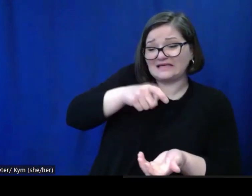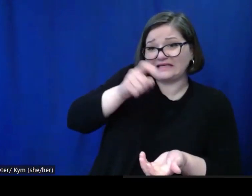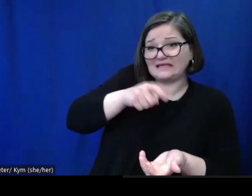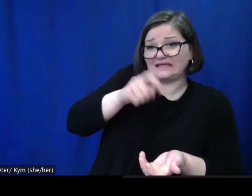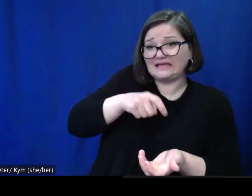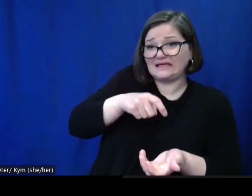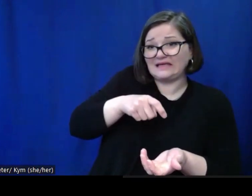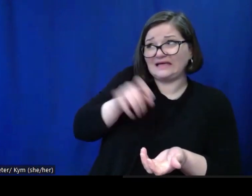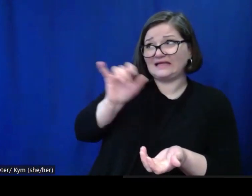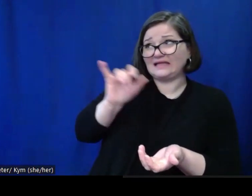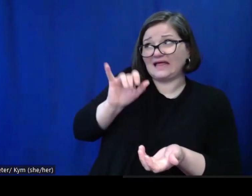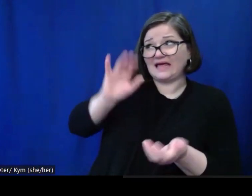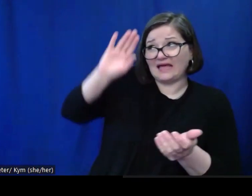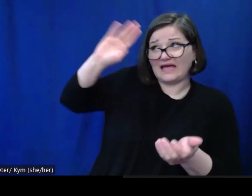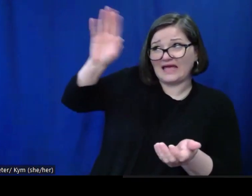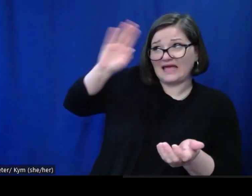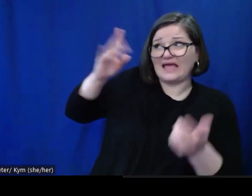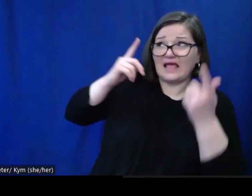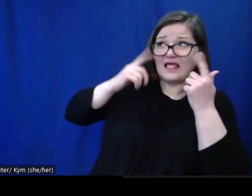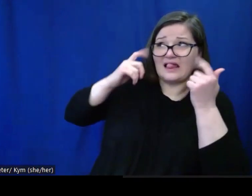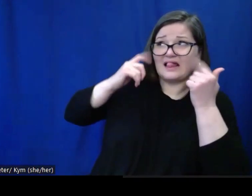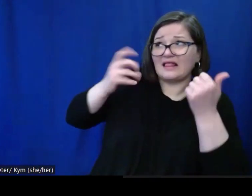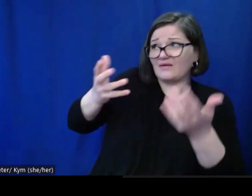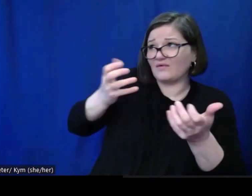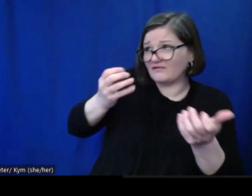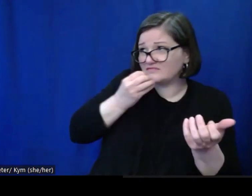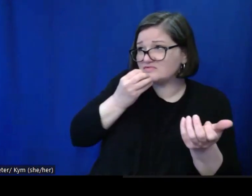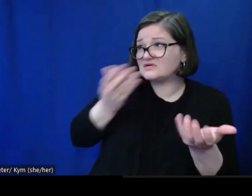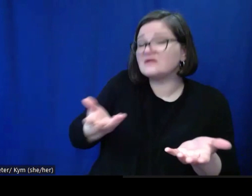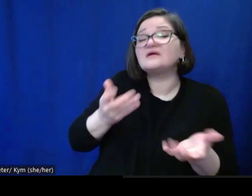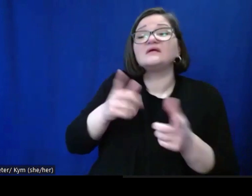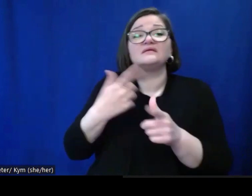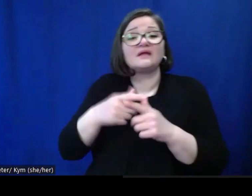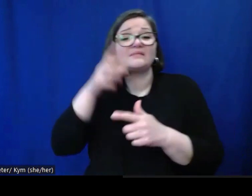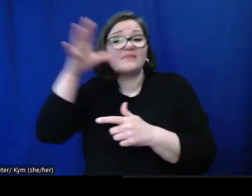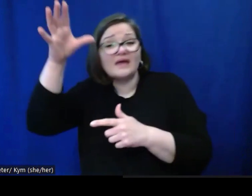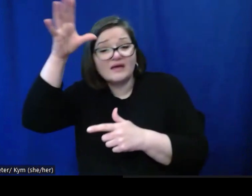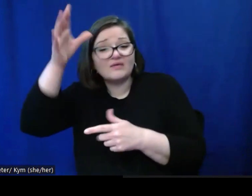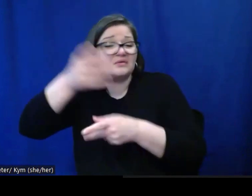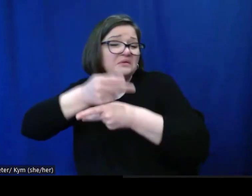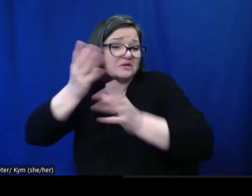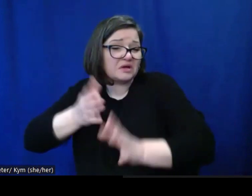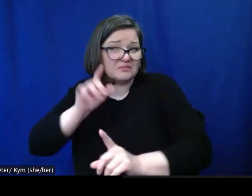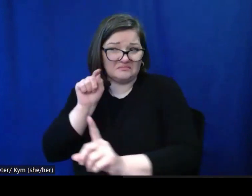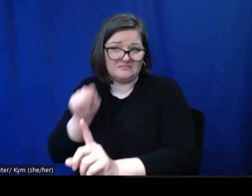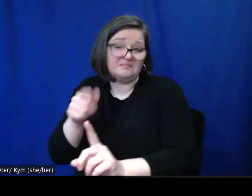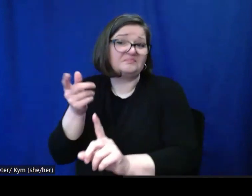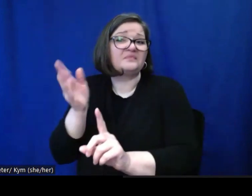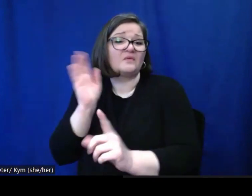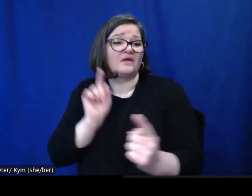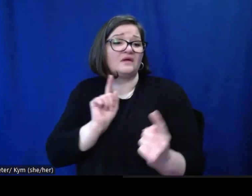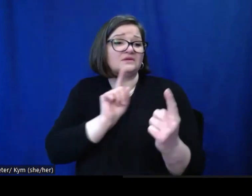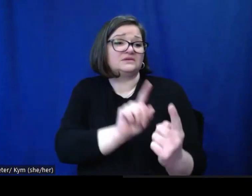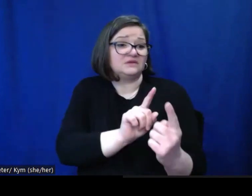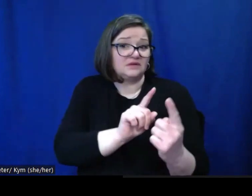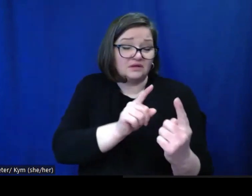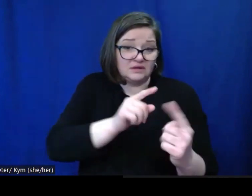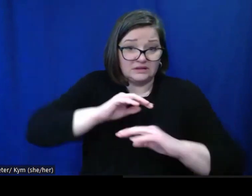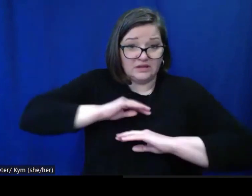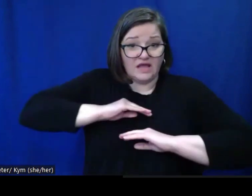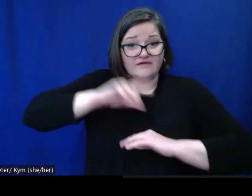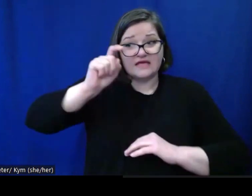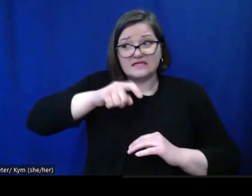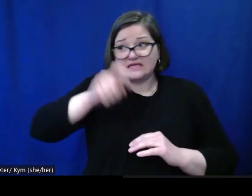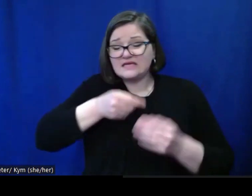hey, feed me, right? By crying. And then the parent or the caretaker, meets that need by feeding, changing poopy